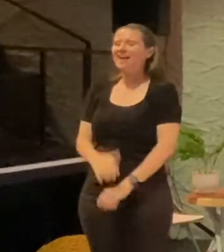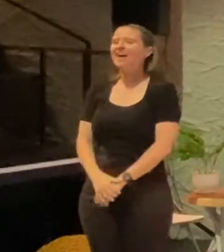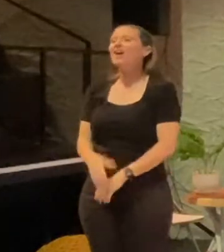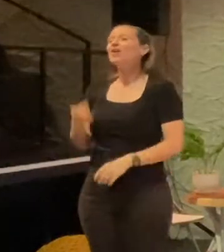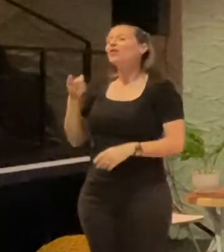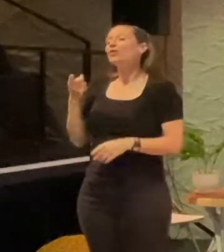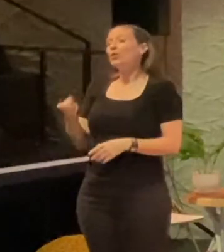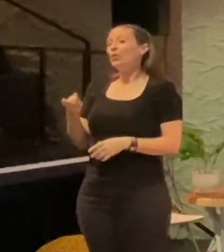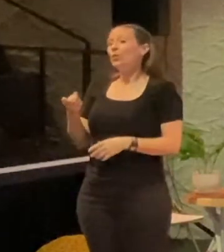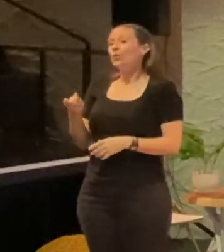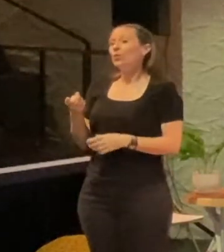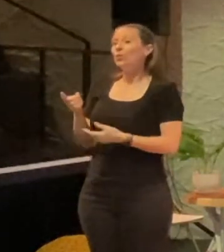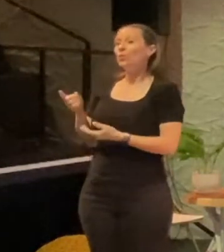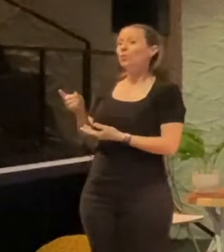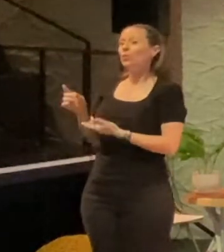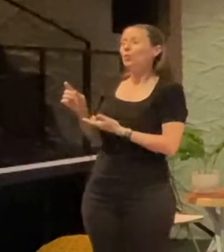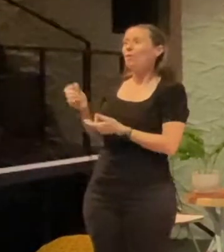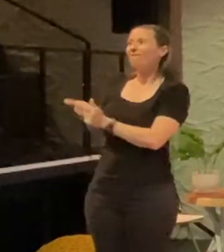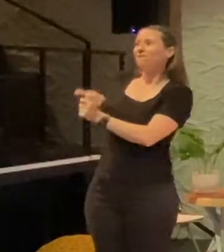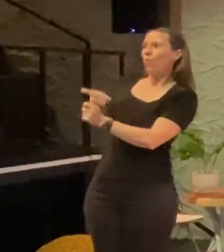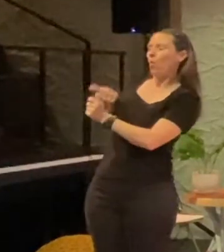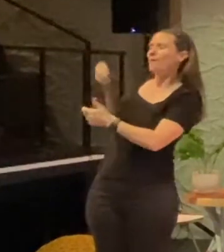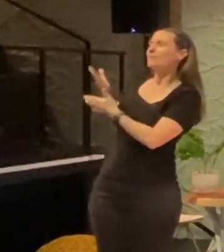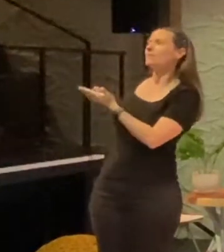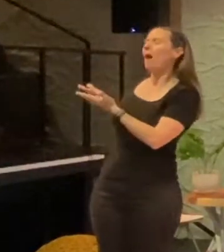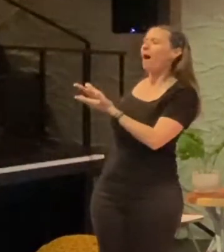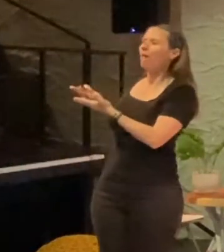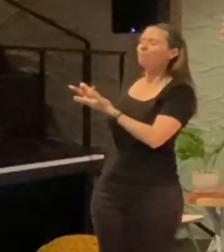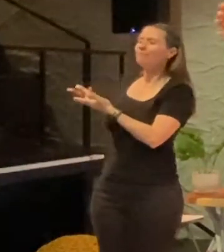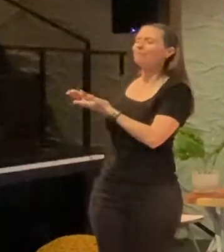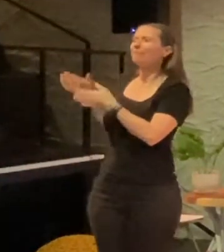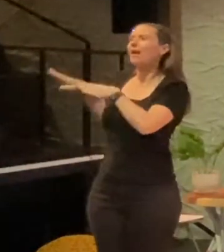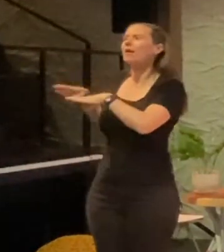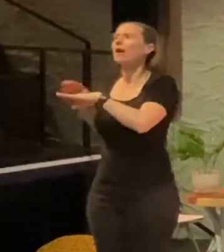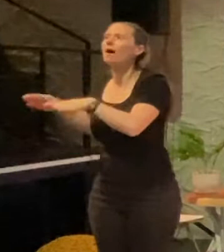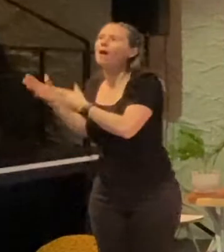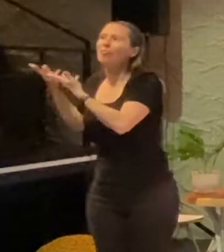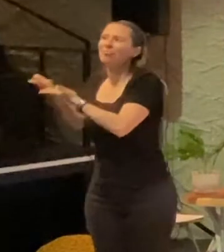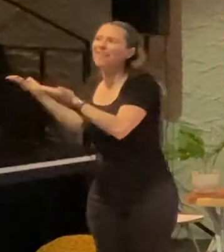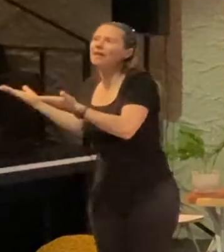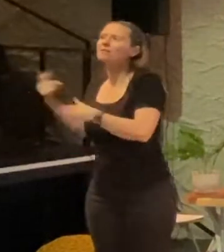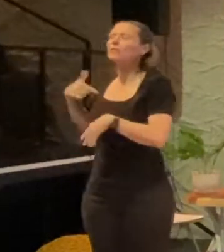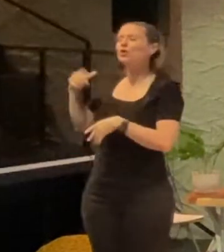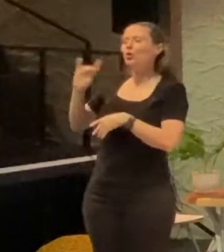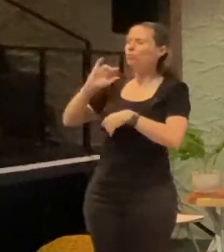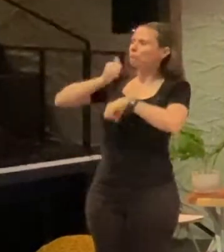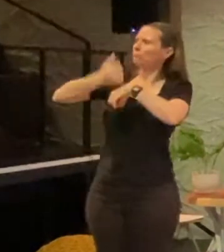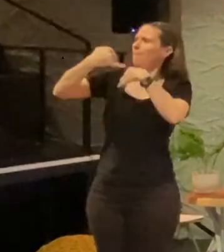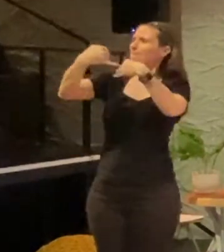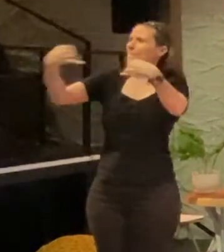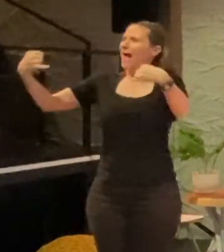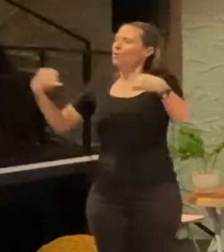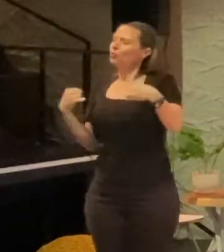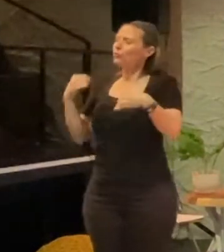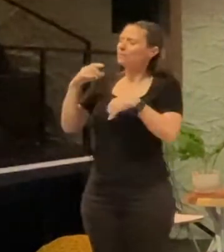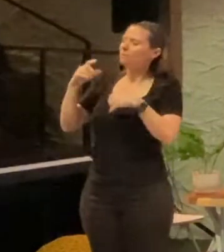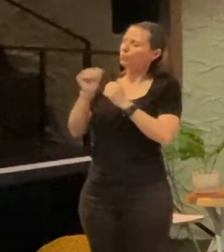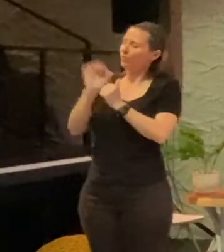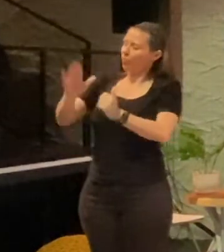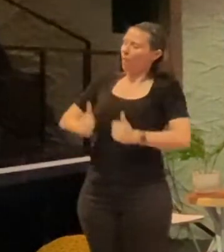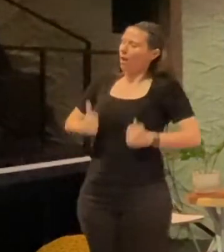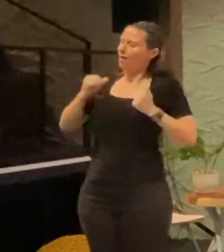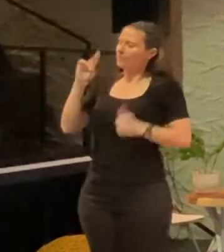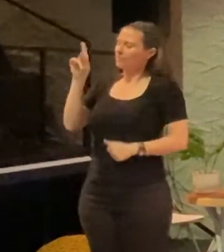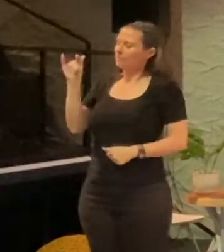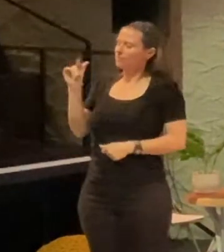You abstain from certain indulgences and you put boundaries in your life around your lifestyle, but why?